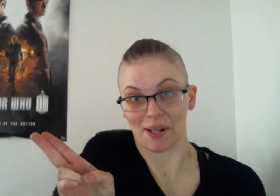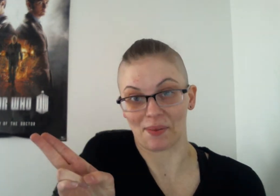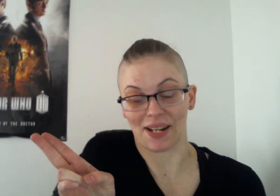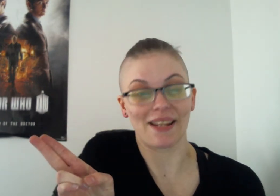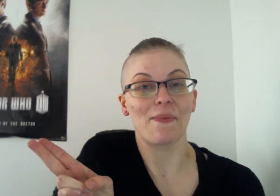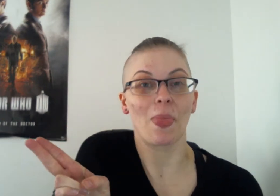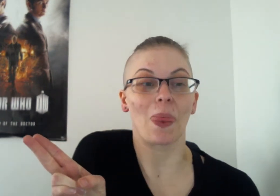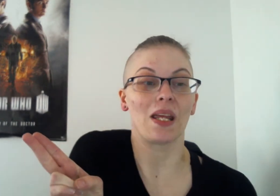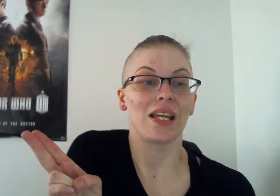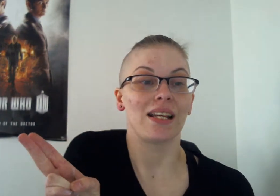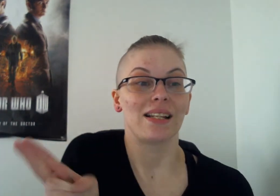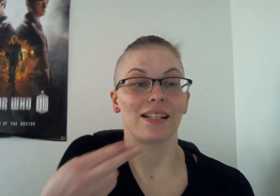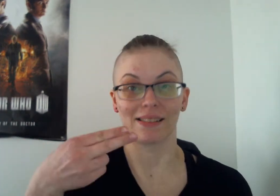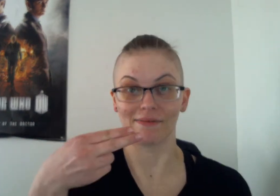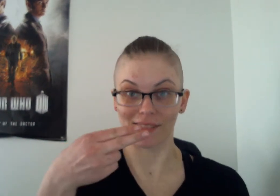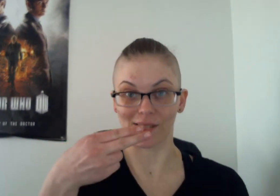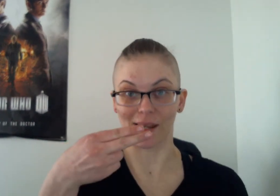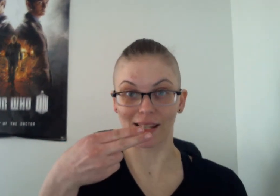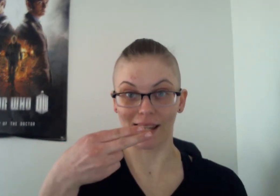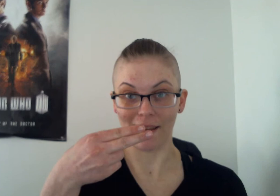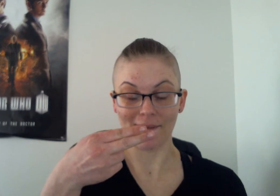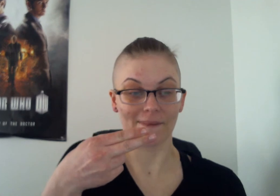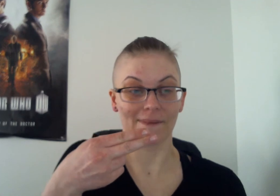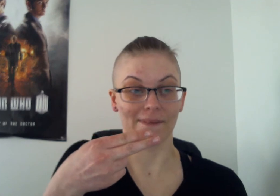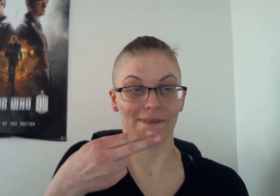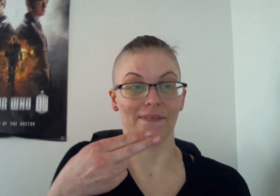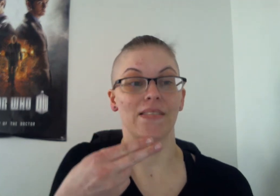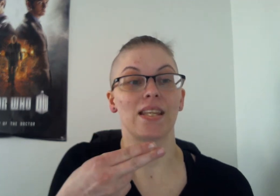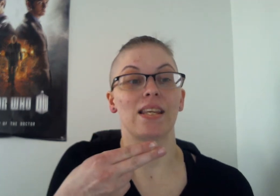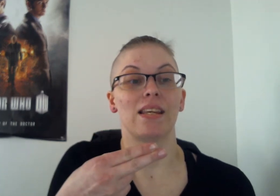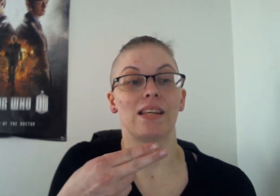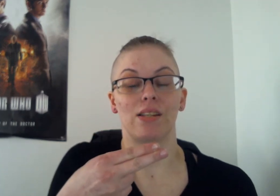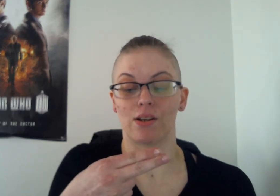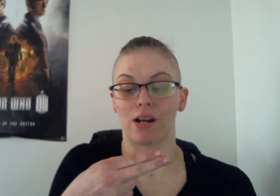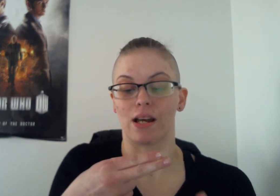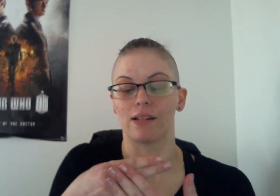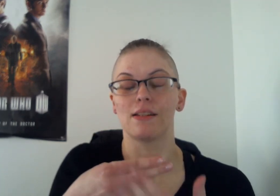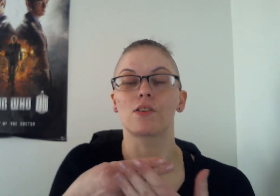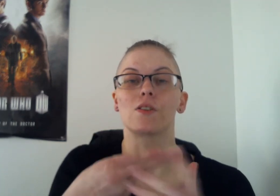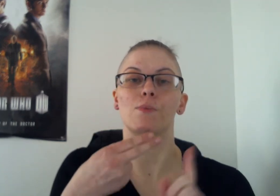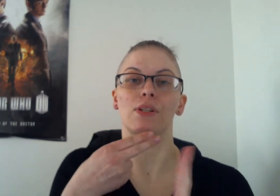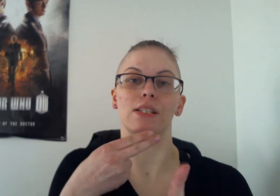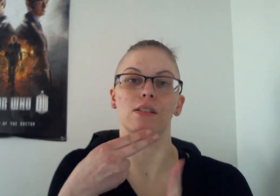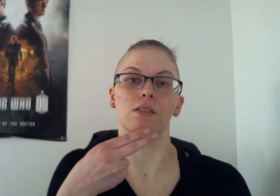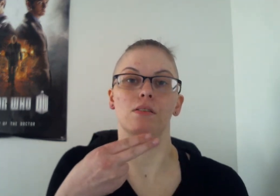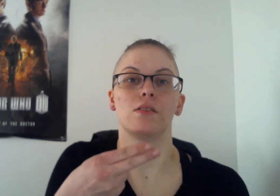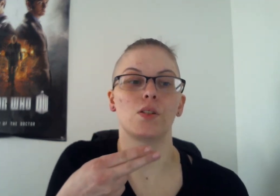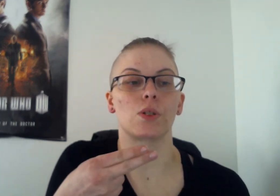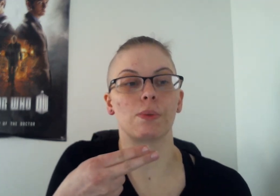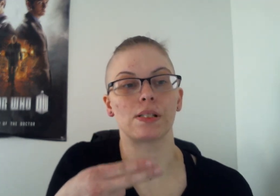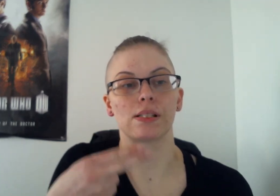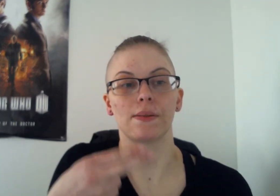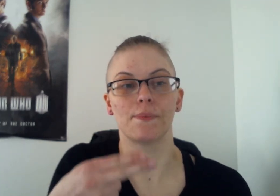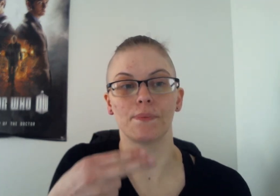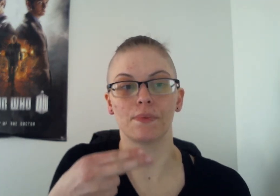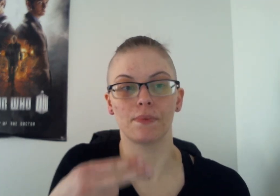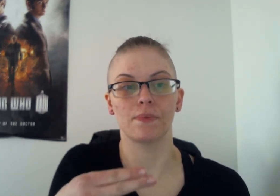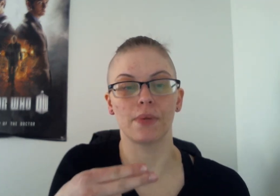right. This way, okay? Your knuckles pointing toward the person.